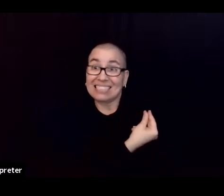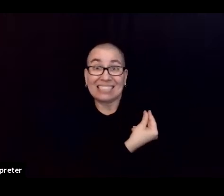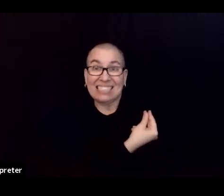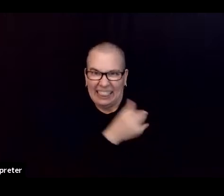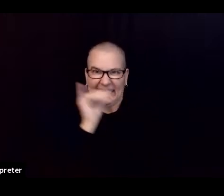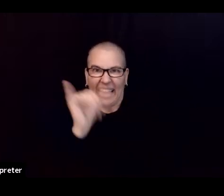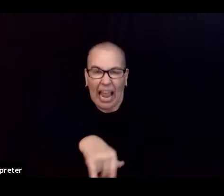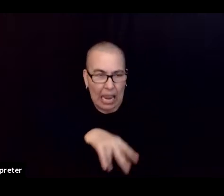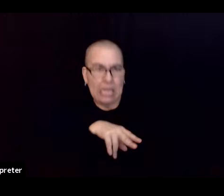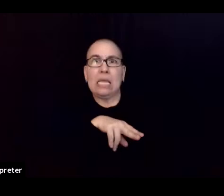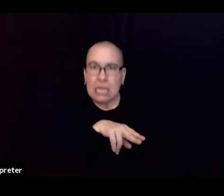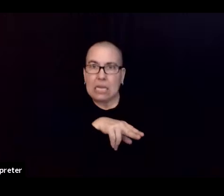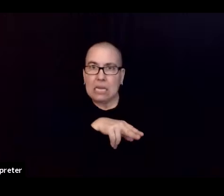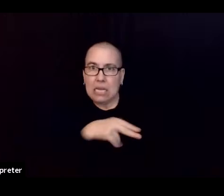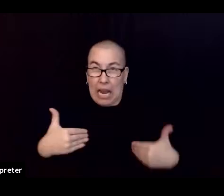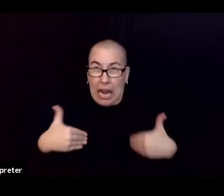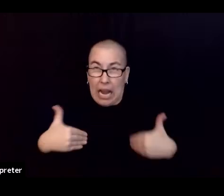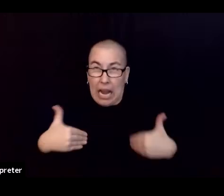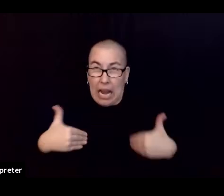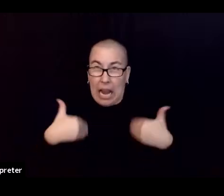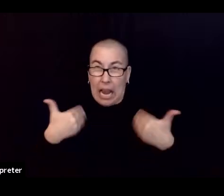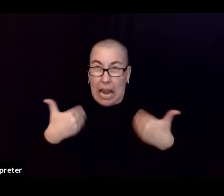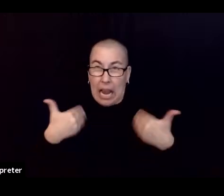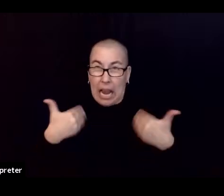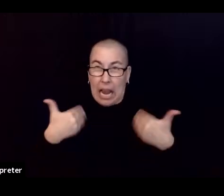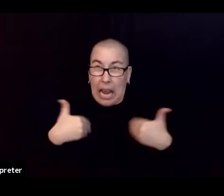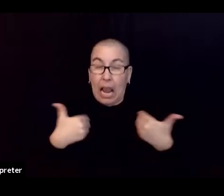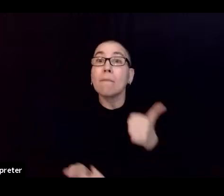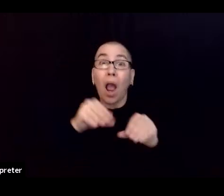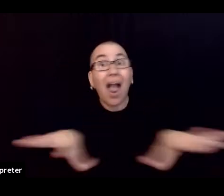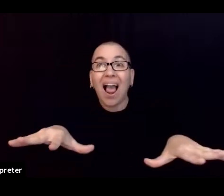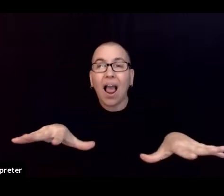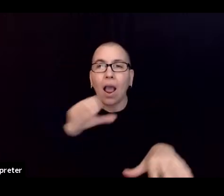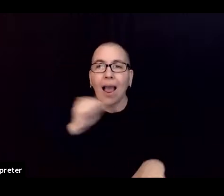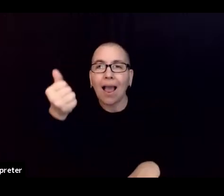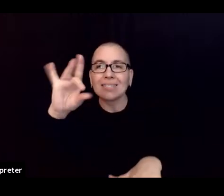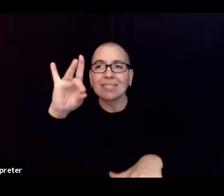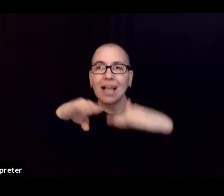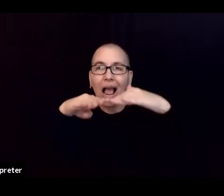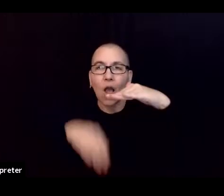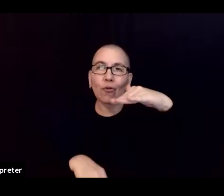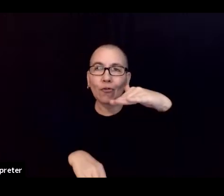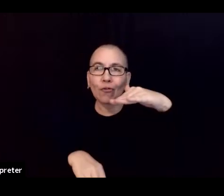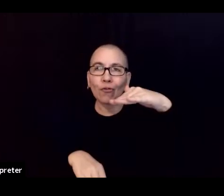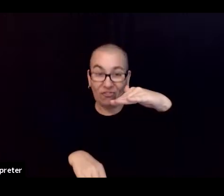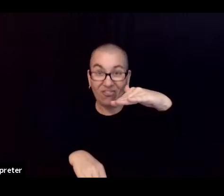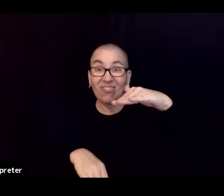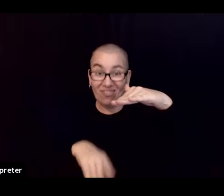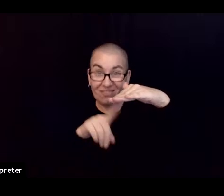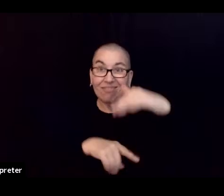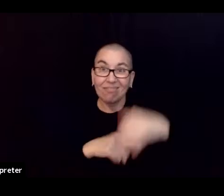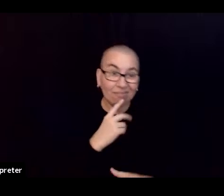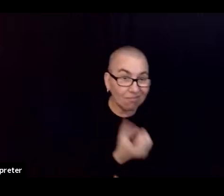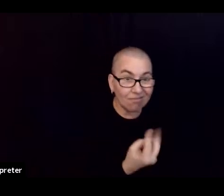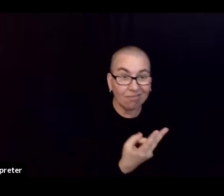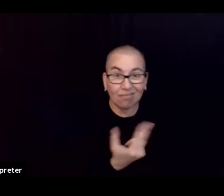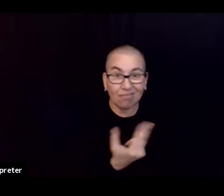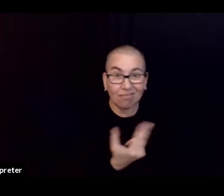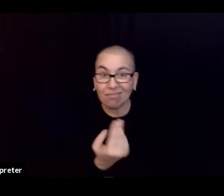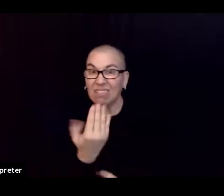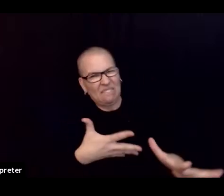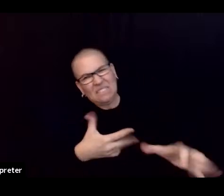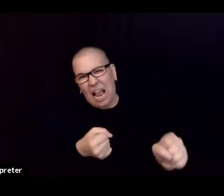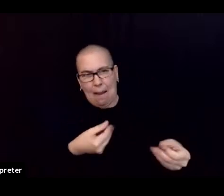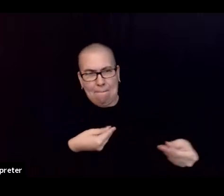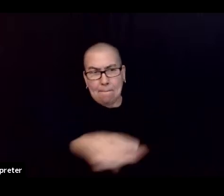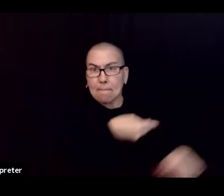allow B117 as a variant to spread quickly across the state, as well as high levels of transmission could allow for